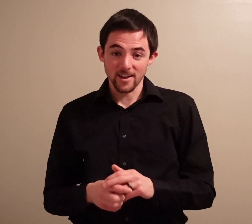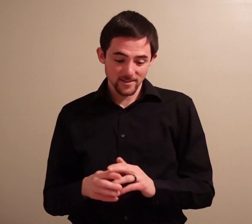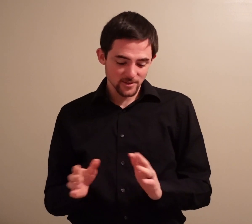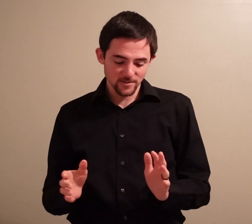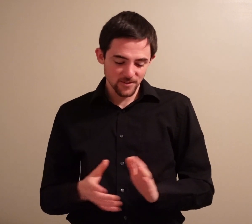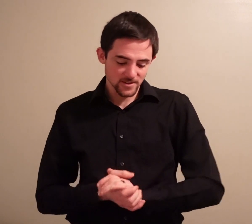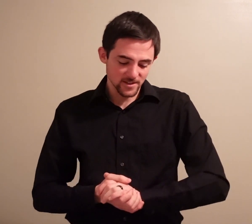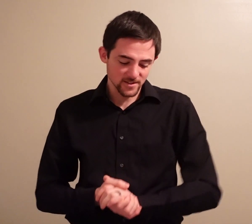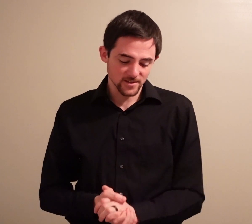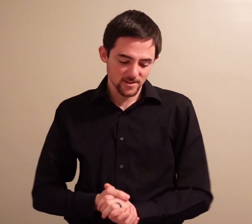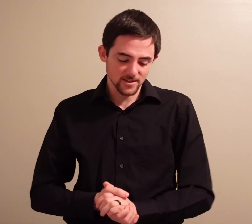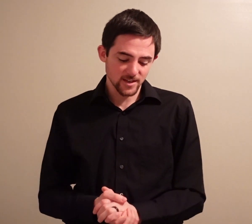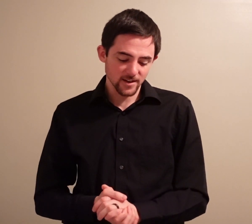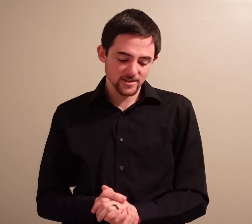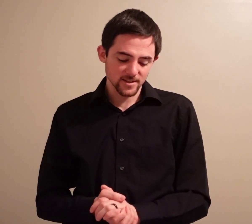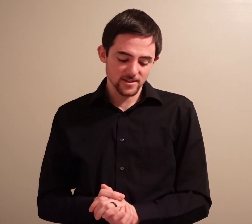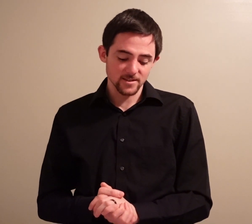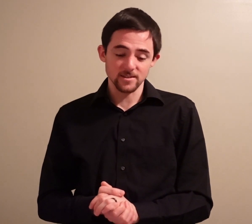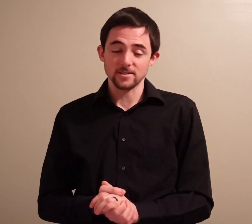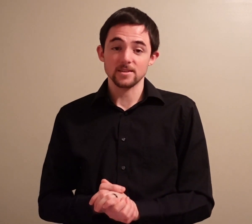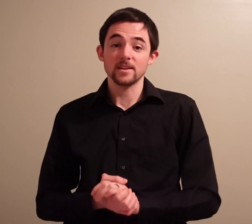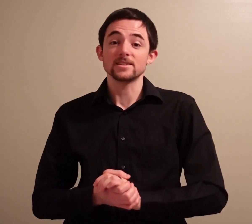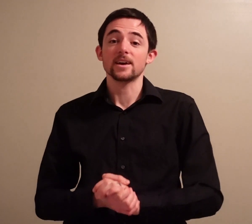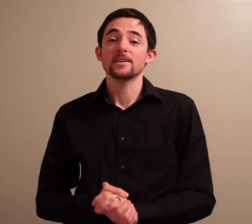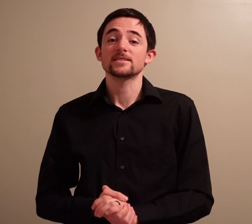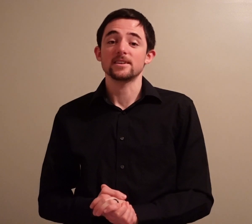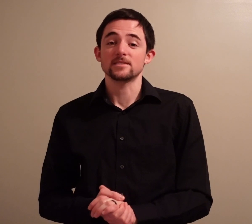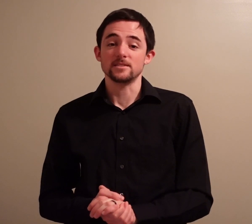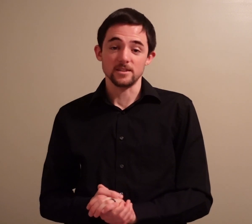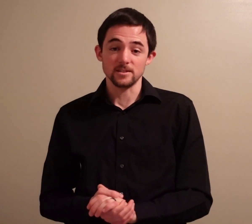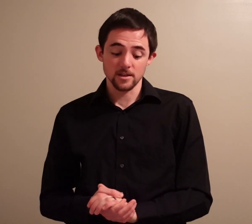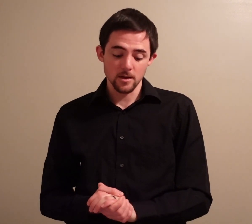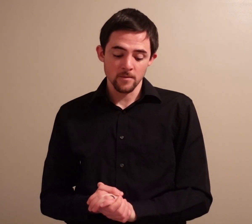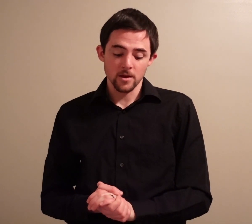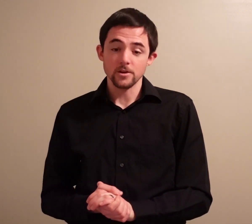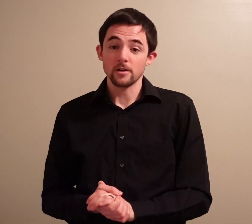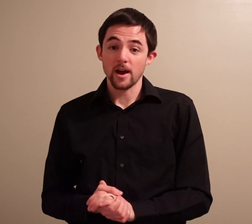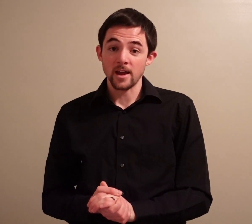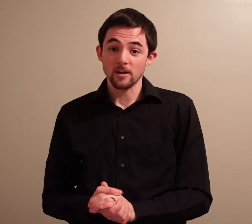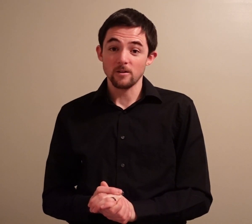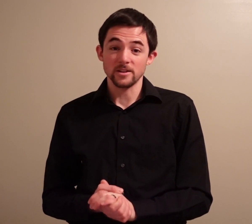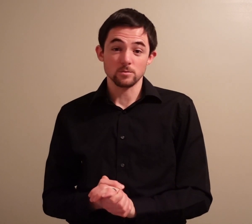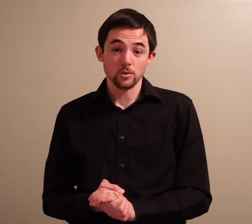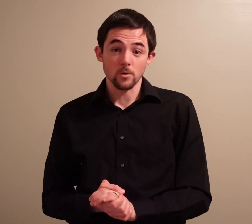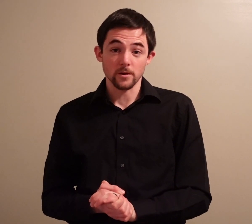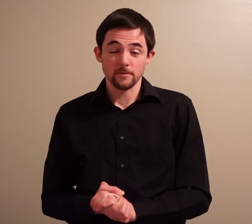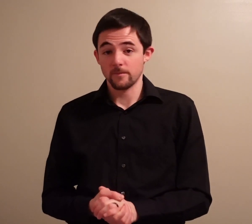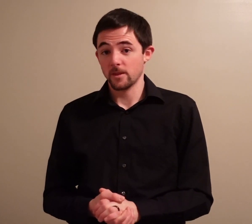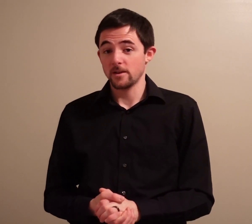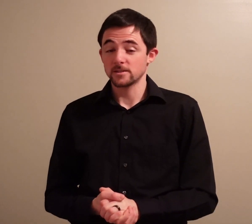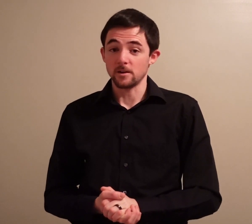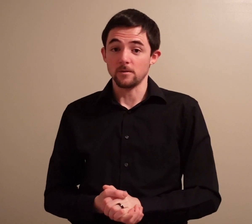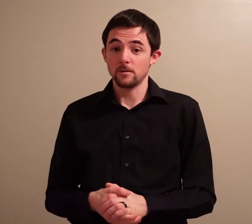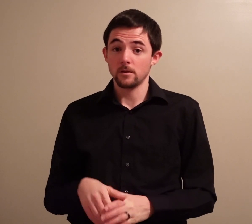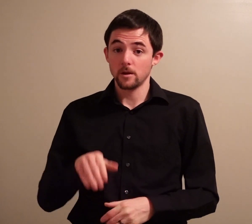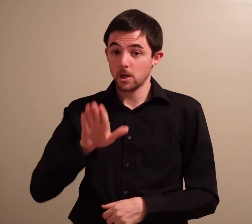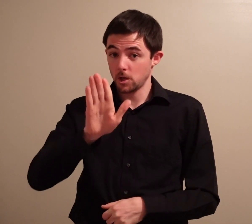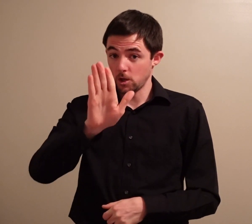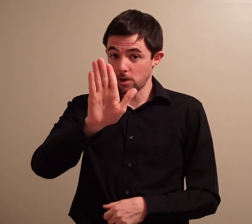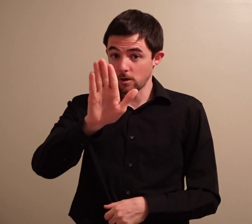was the first sentence. The second sentence is your ankle is broken. So, your